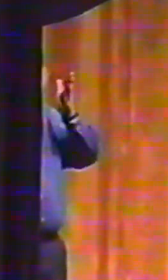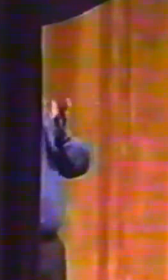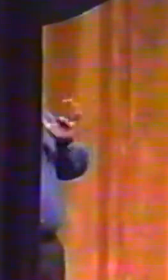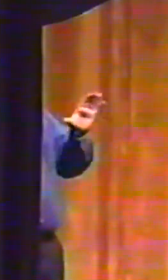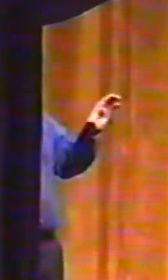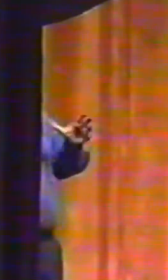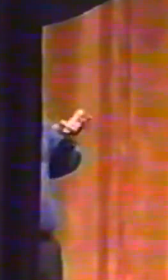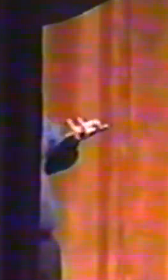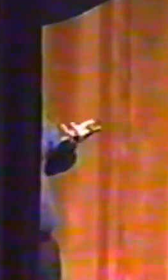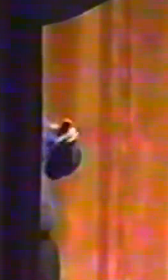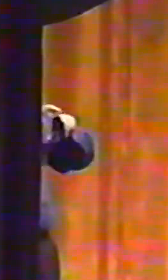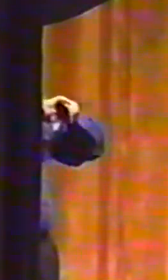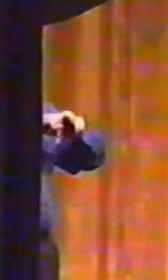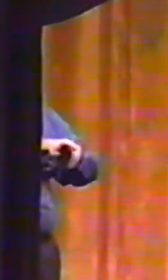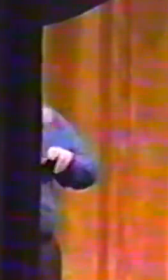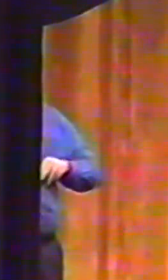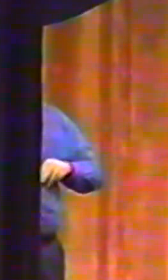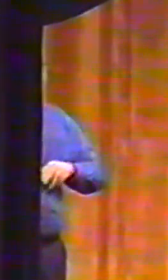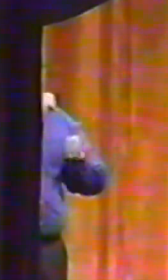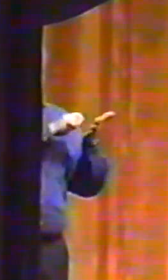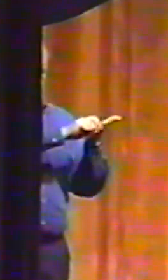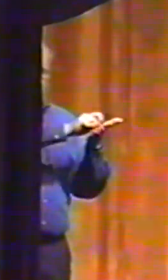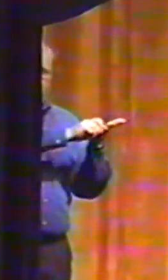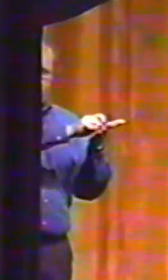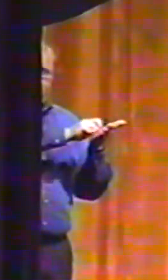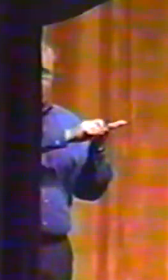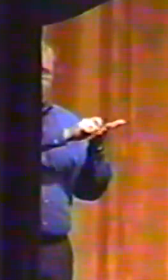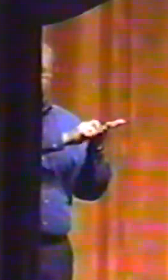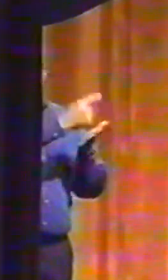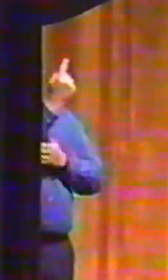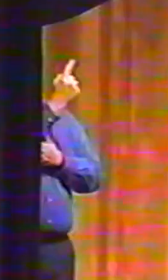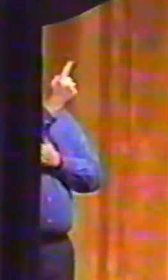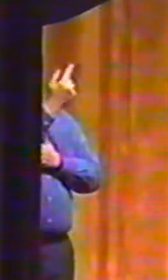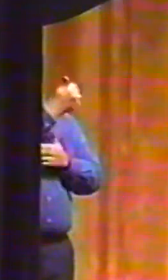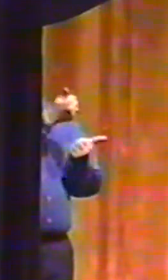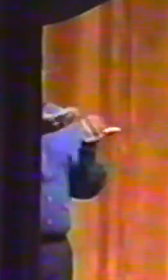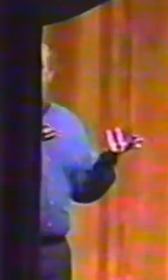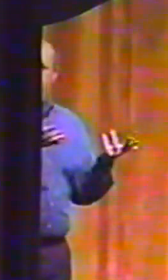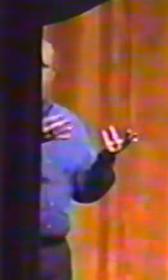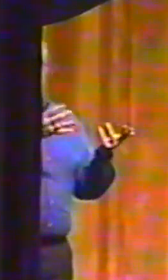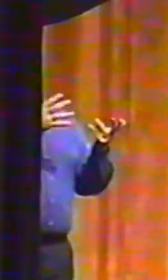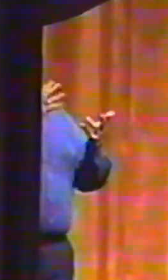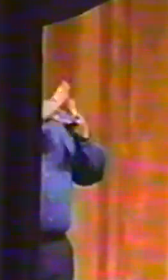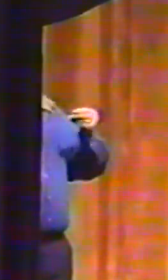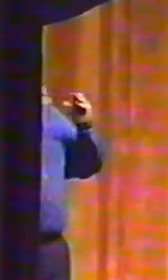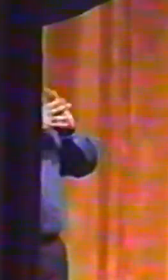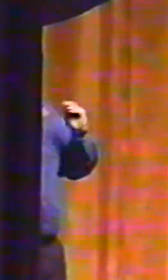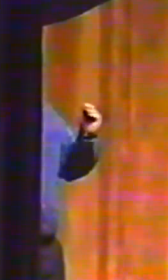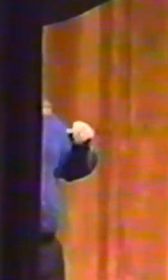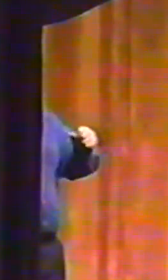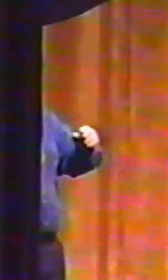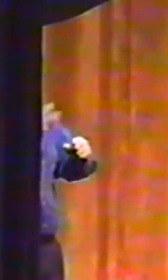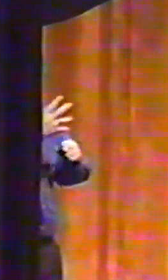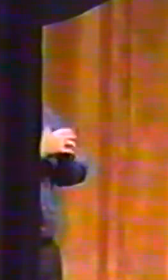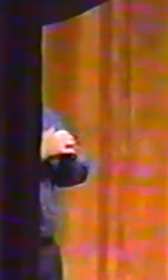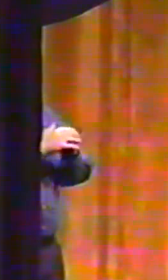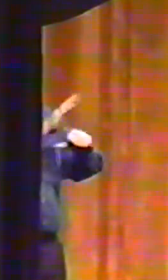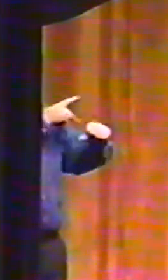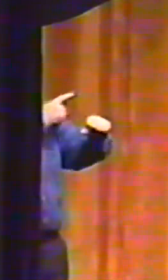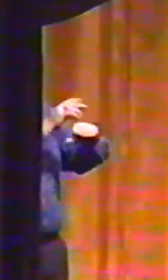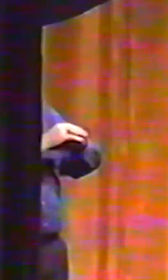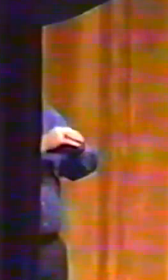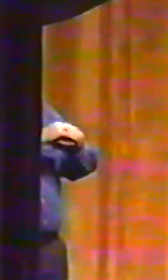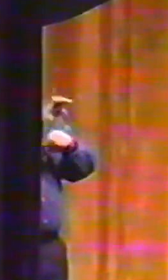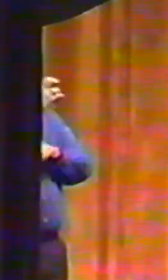something, anything, a story, a poem, a letter, a journal entry, anything, in order